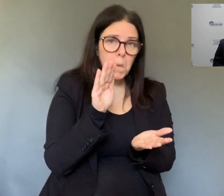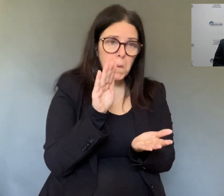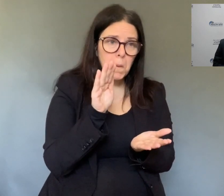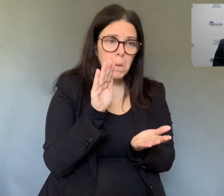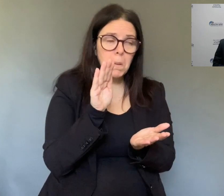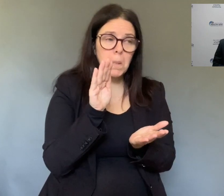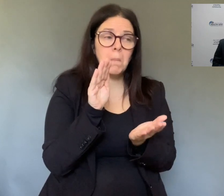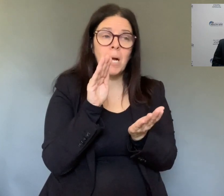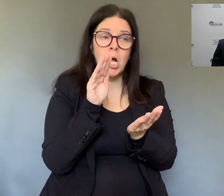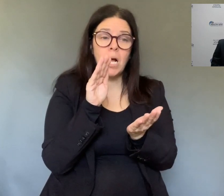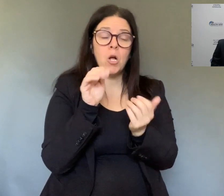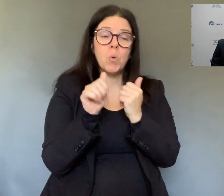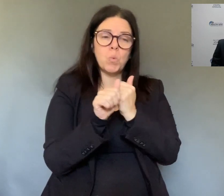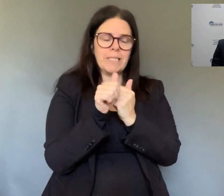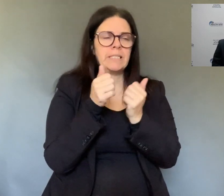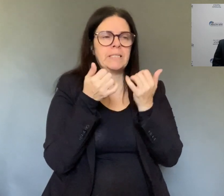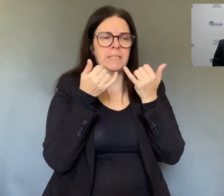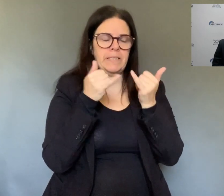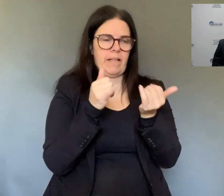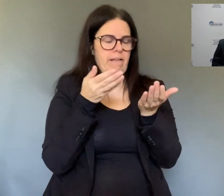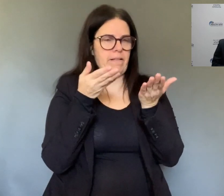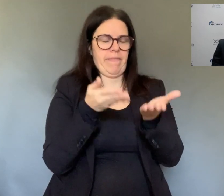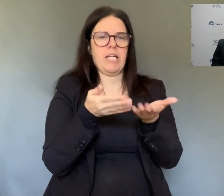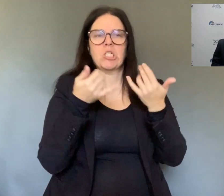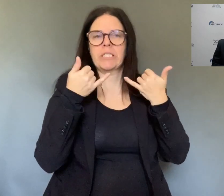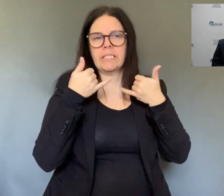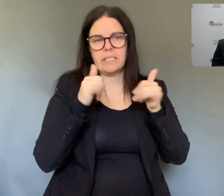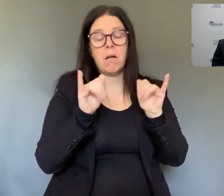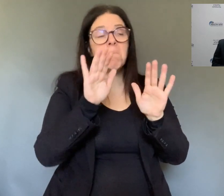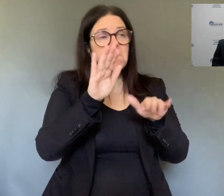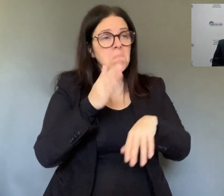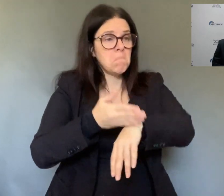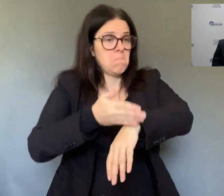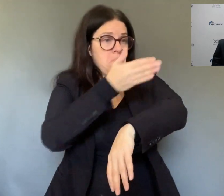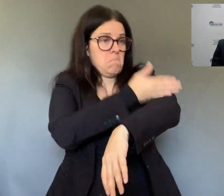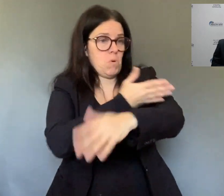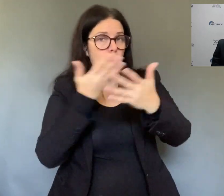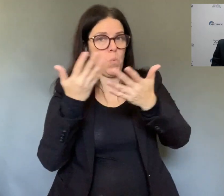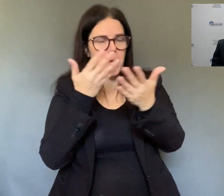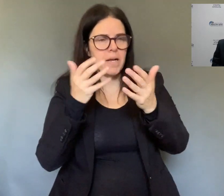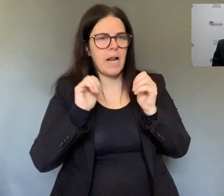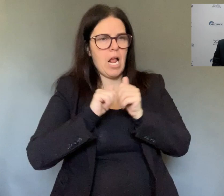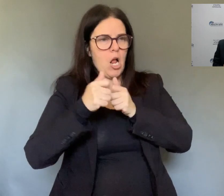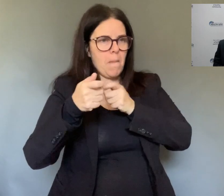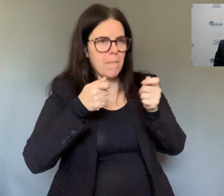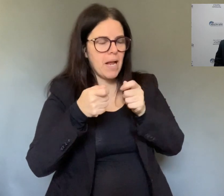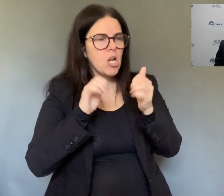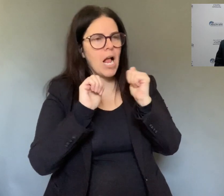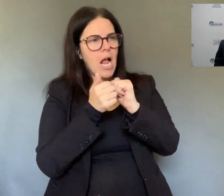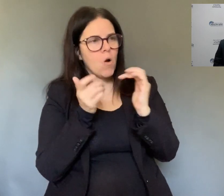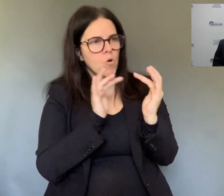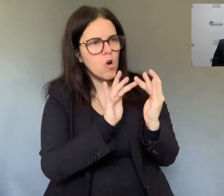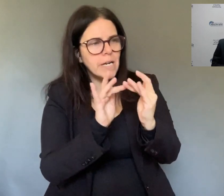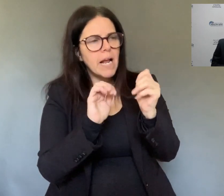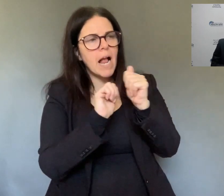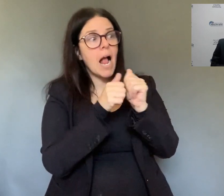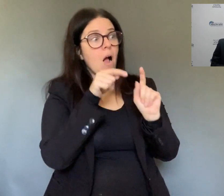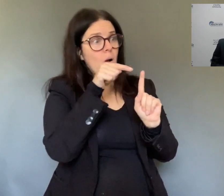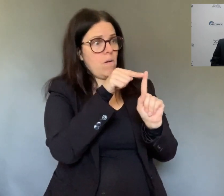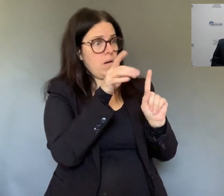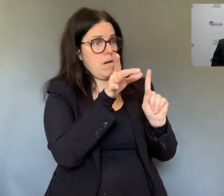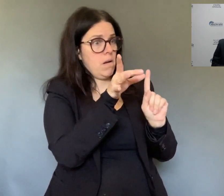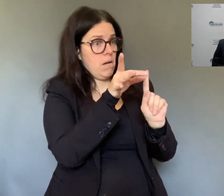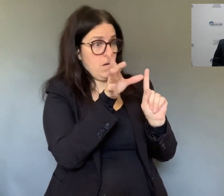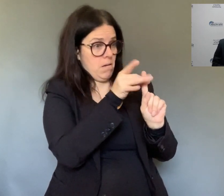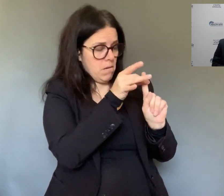on how we are managing some of these cases and how people are, all these cases and contacts are being followed up. We